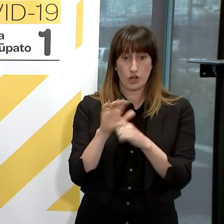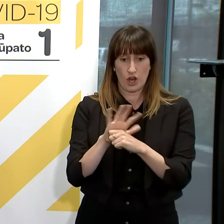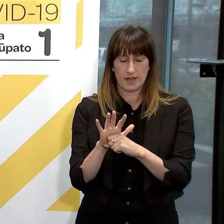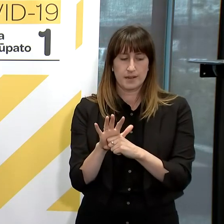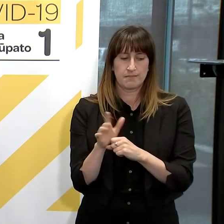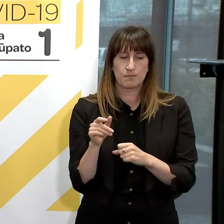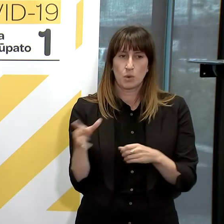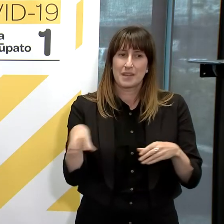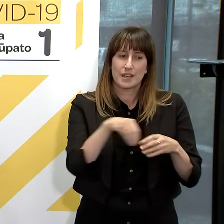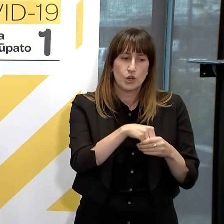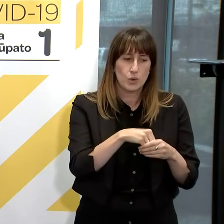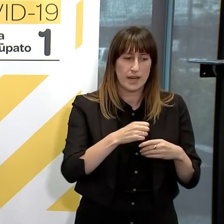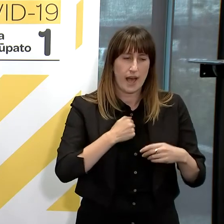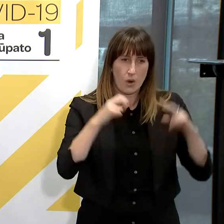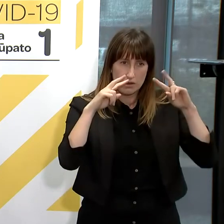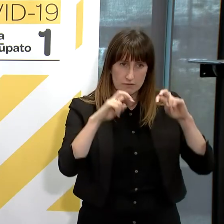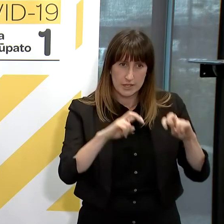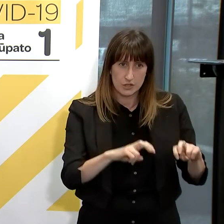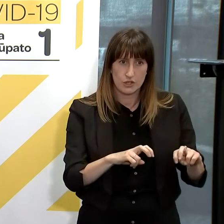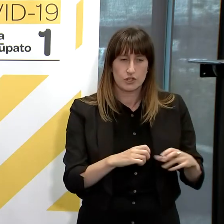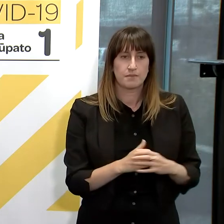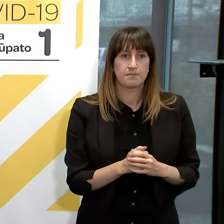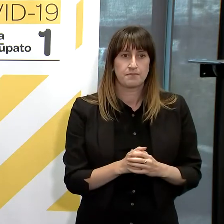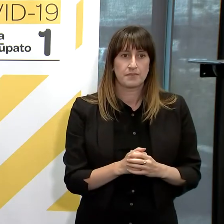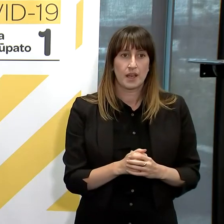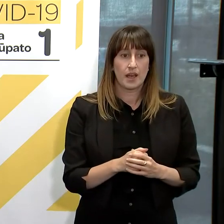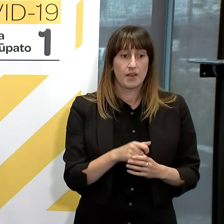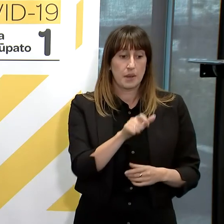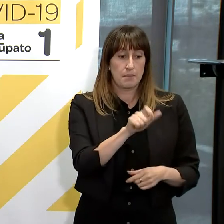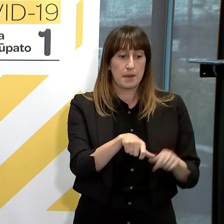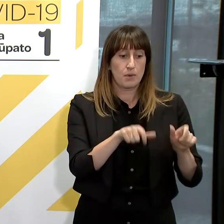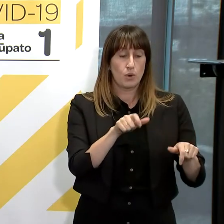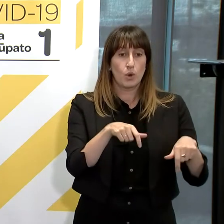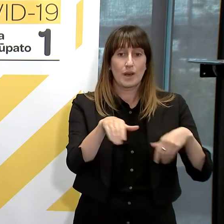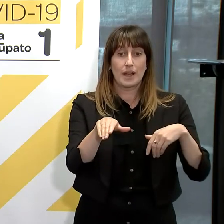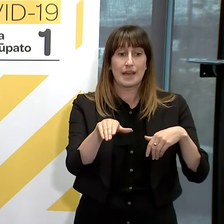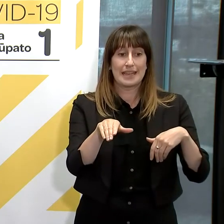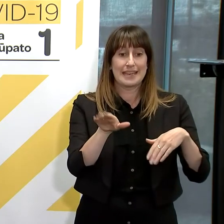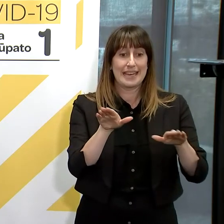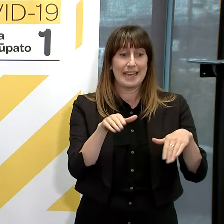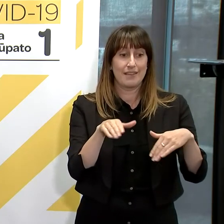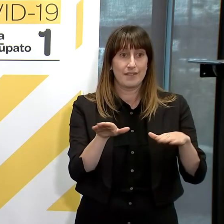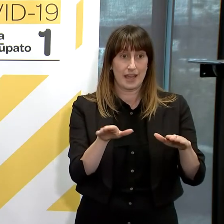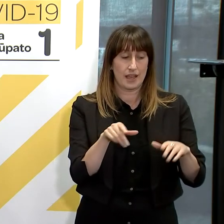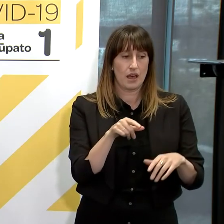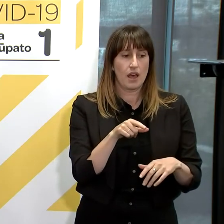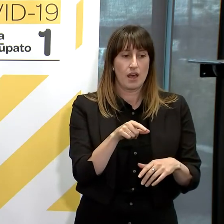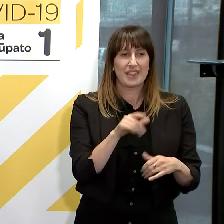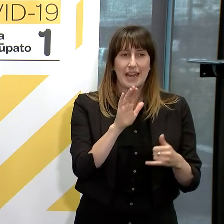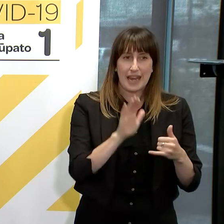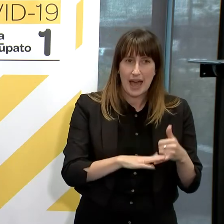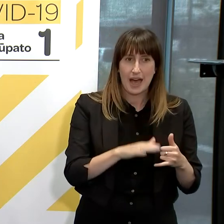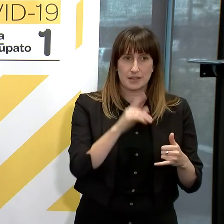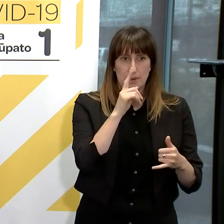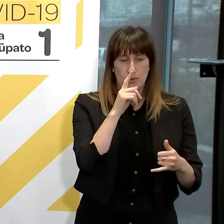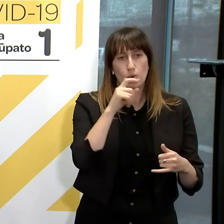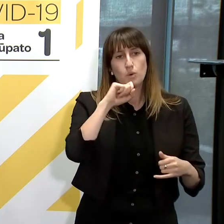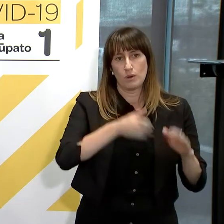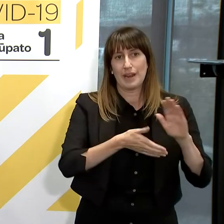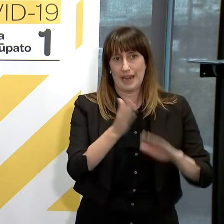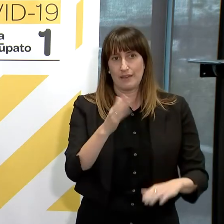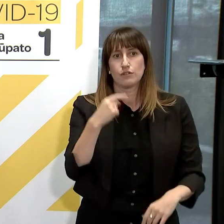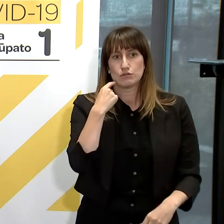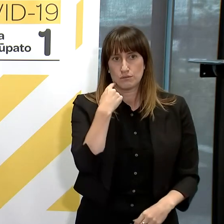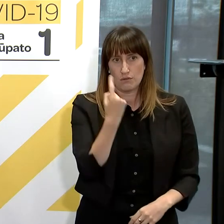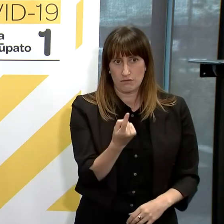The last remaining guests in the Pullman Managed Isolation Facility are due to leave tomorrow, and we will update the decisions on